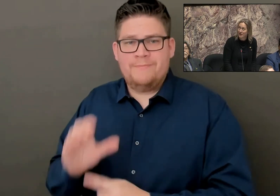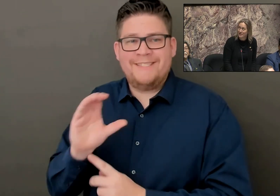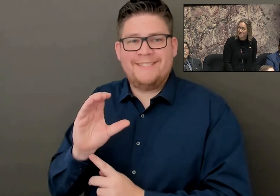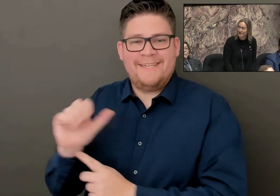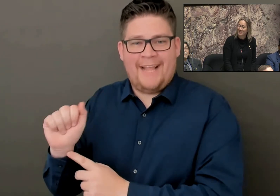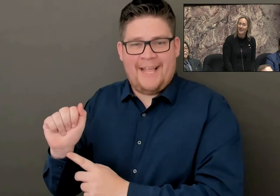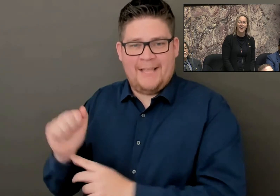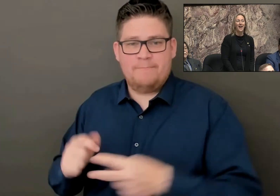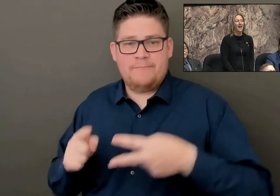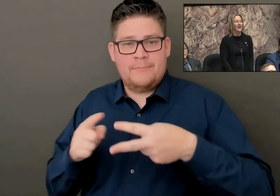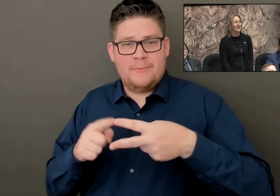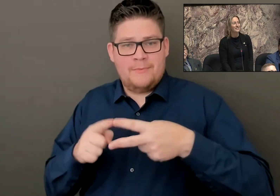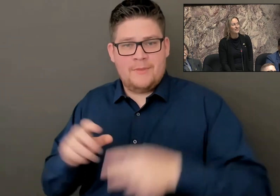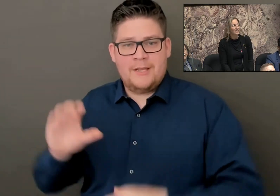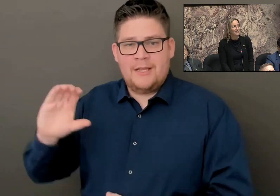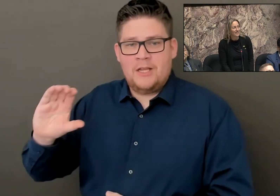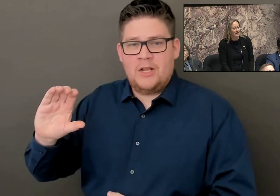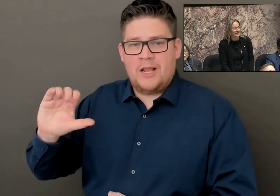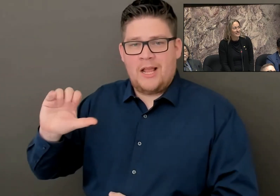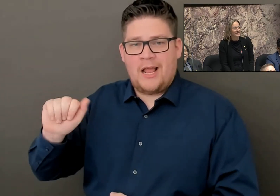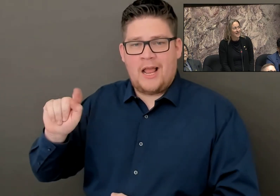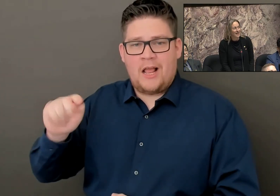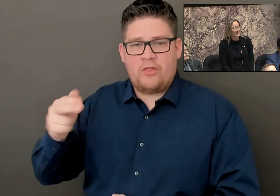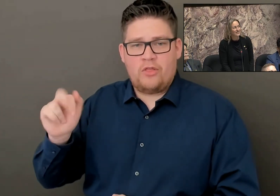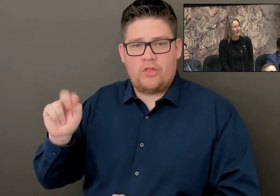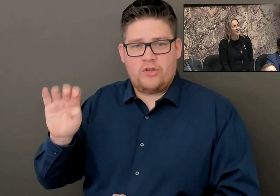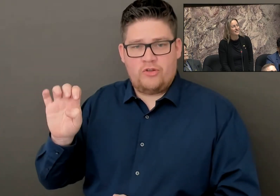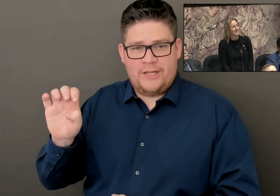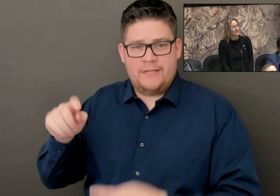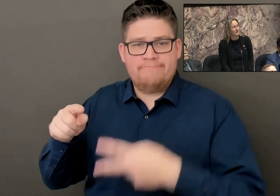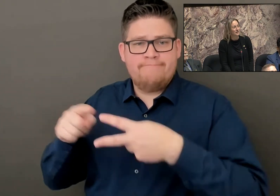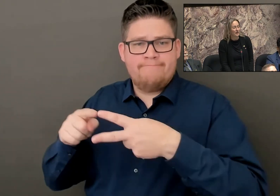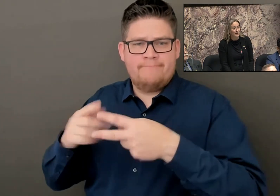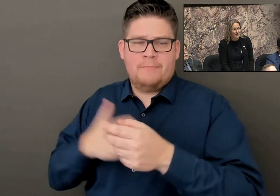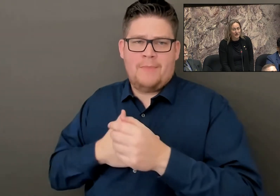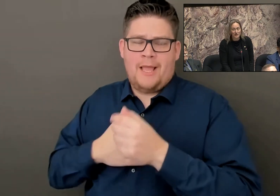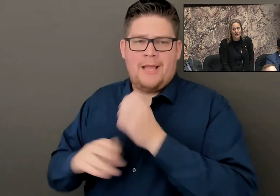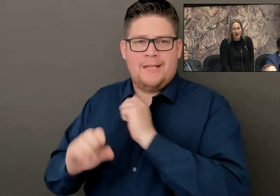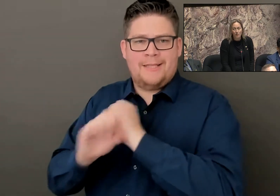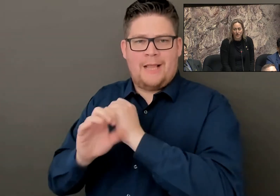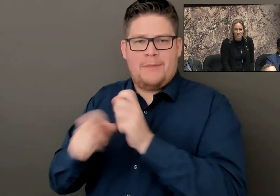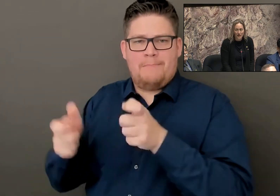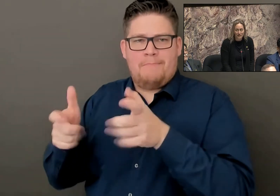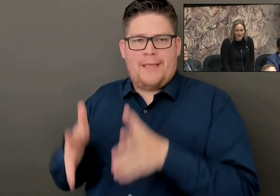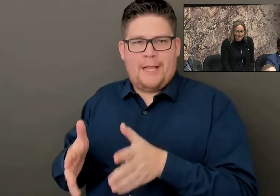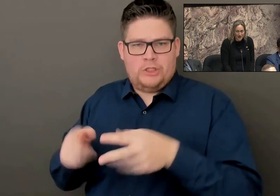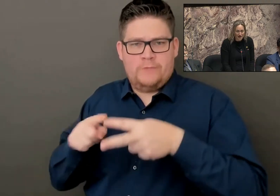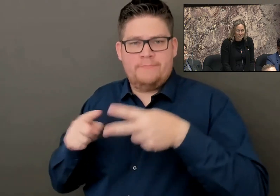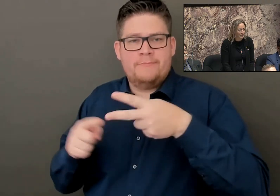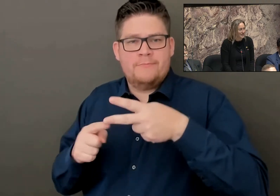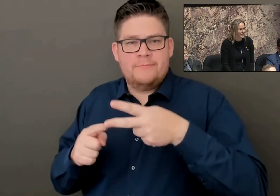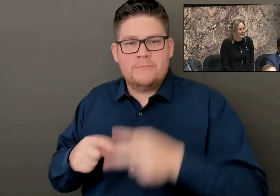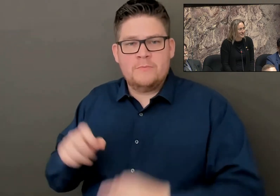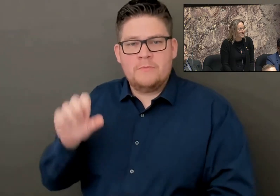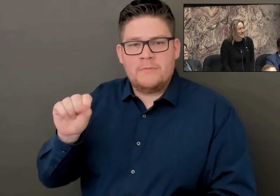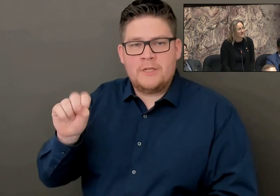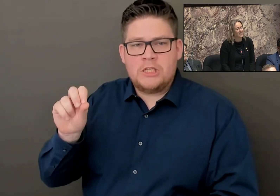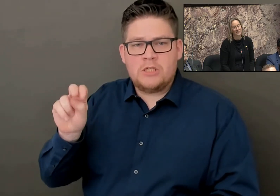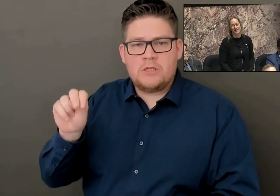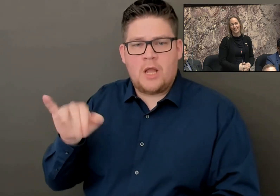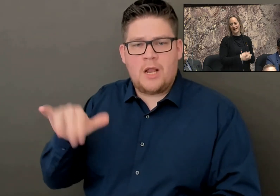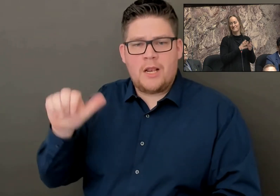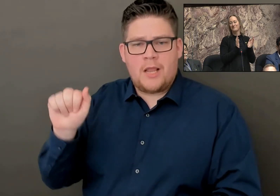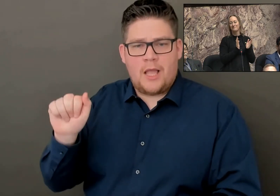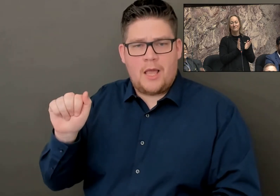campaign manager. And my second CA, Sonia Sandhu, who also works for Gavin Dew half the week. So please help